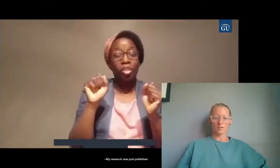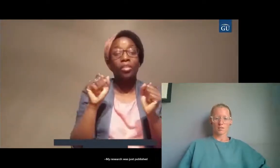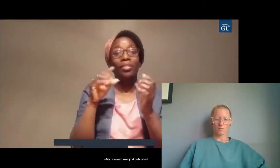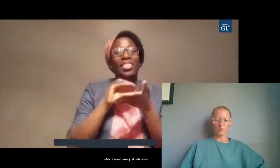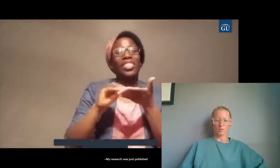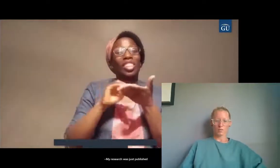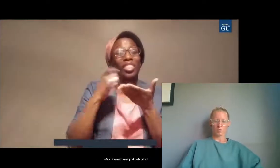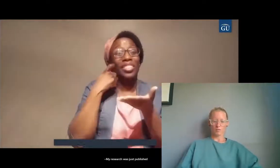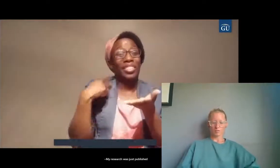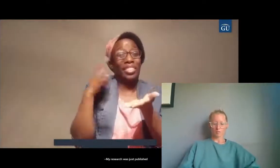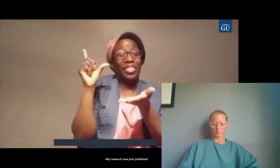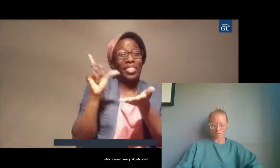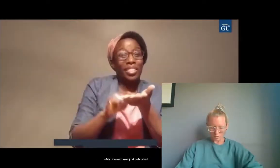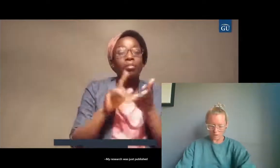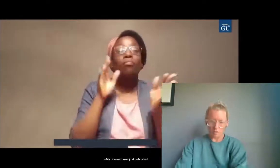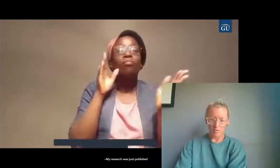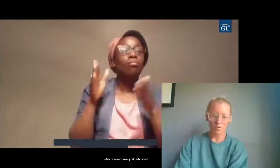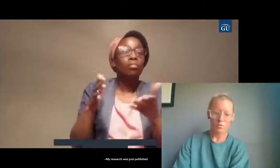And that's what